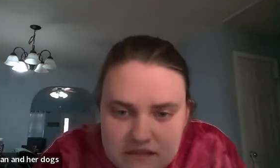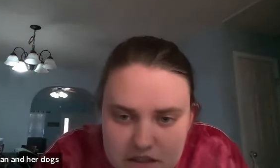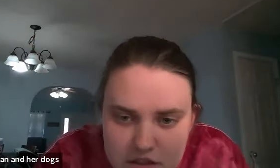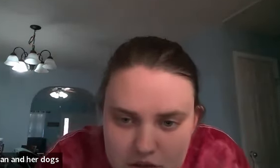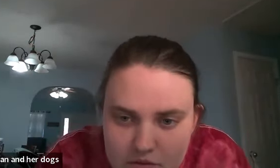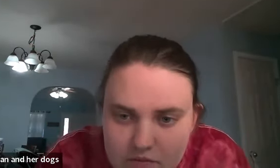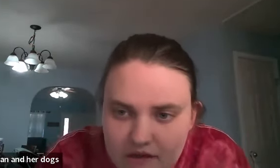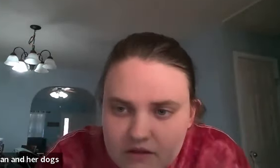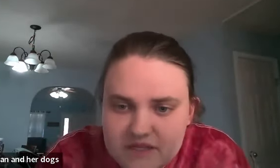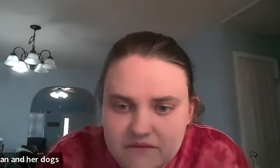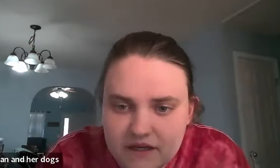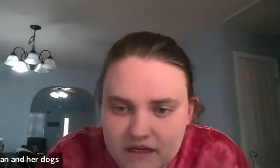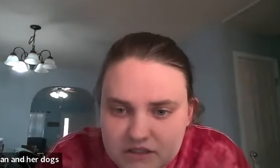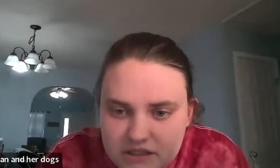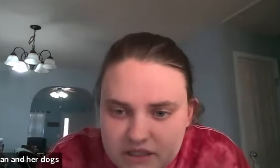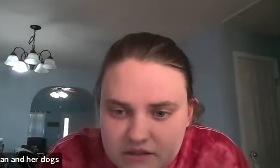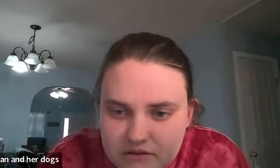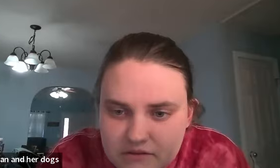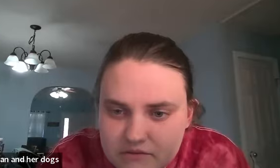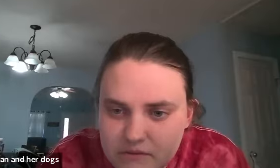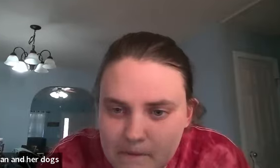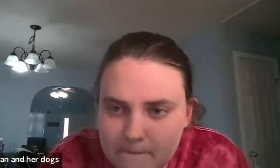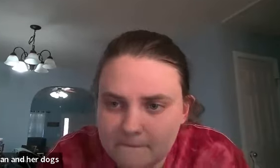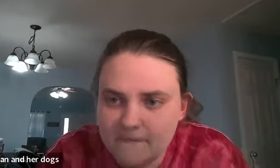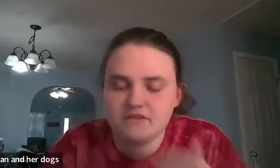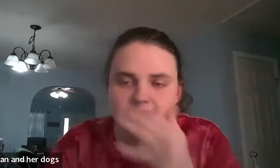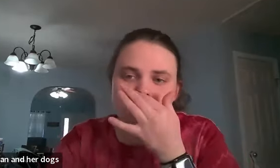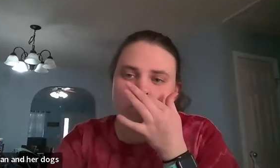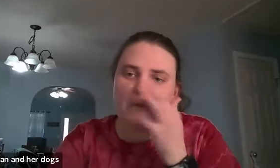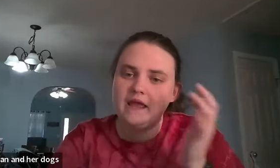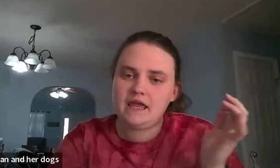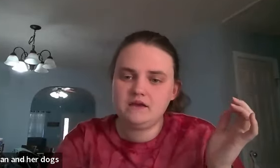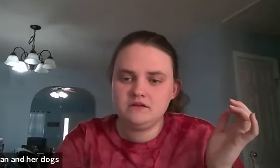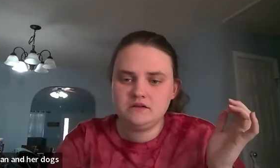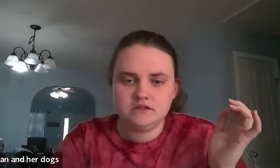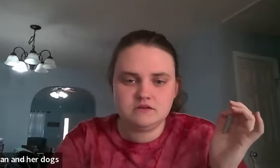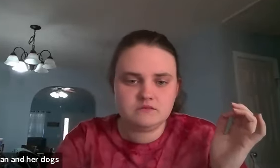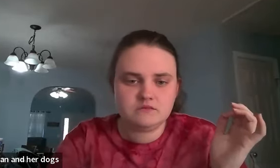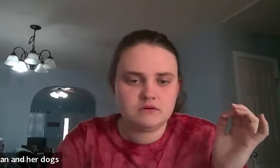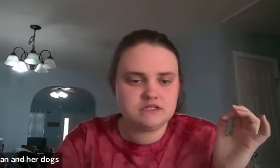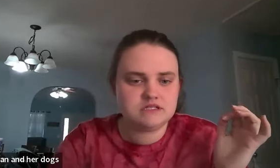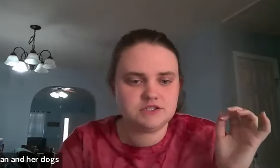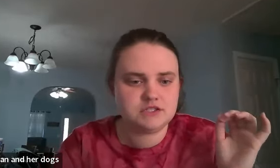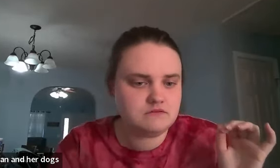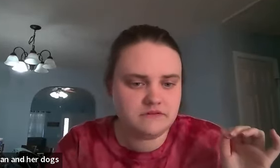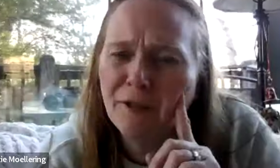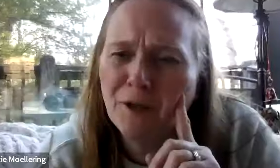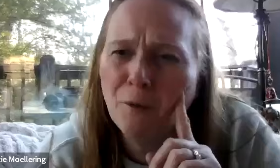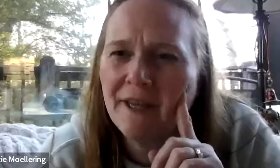see you, Michael. Let me see if I can actually, I feel like there's a way you can request to show. Yeah, let me fiddle with it.